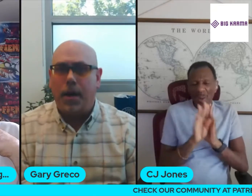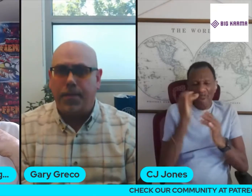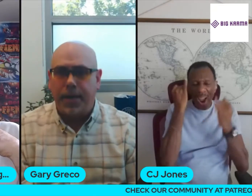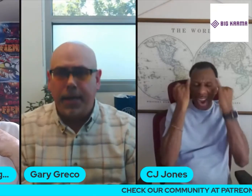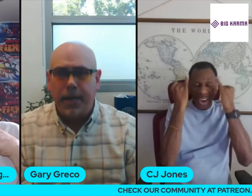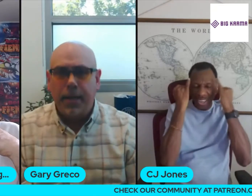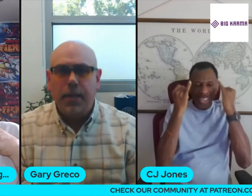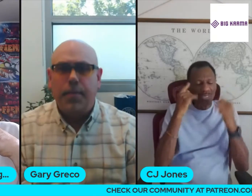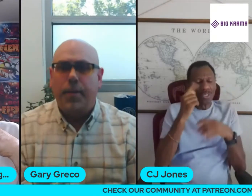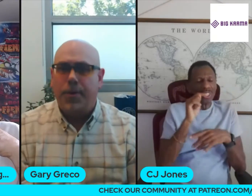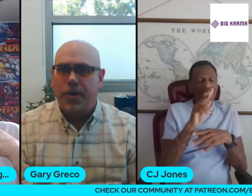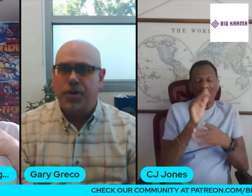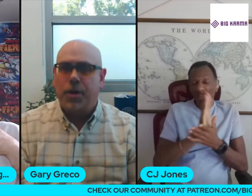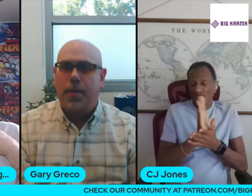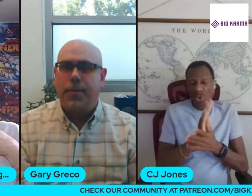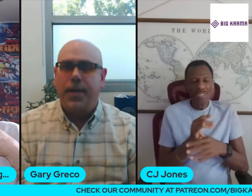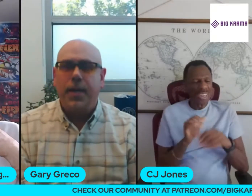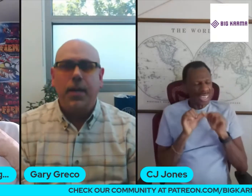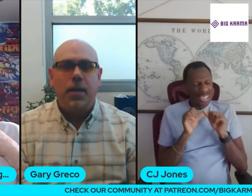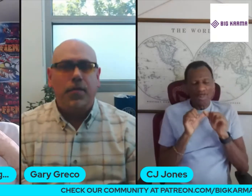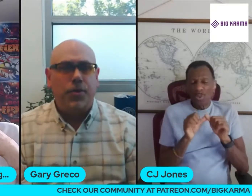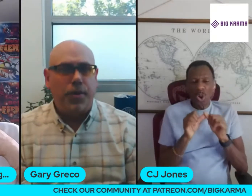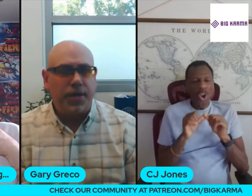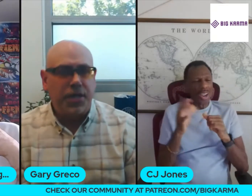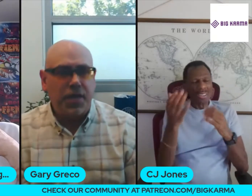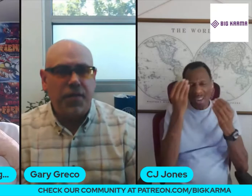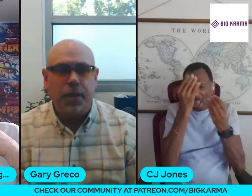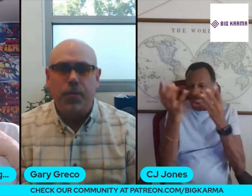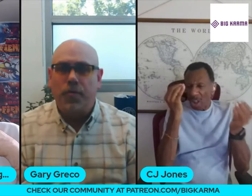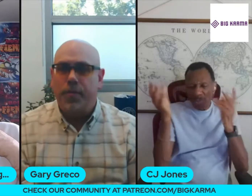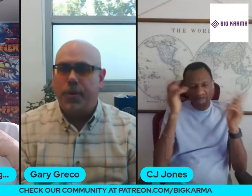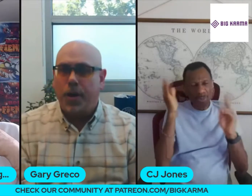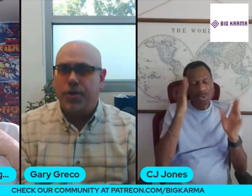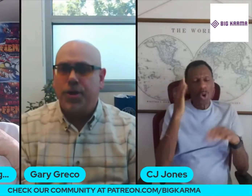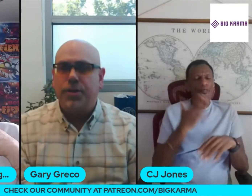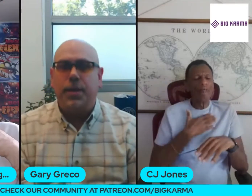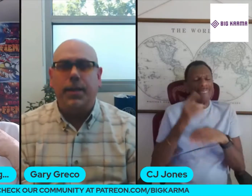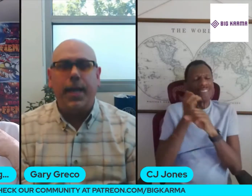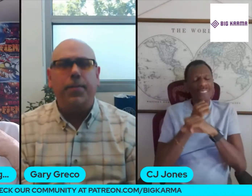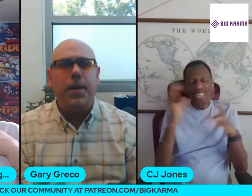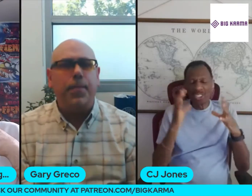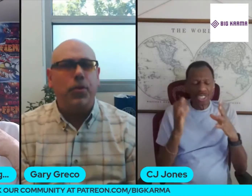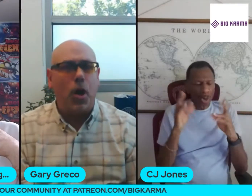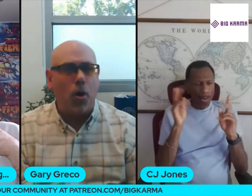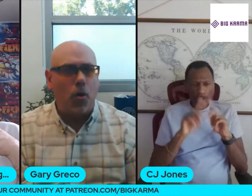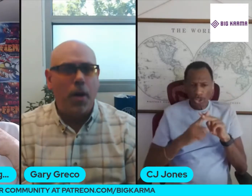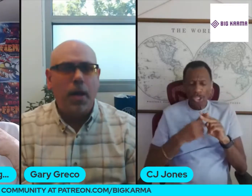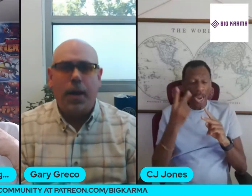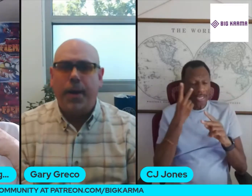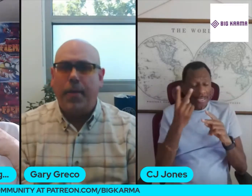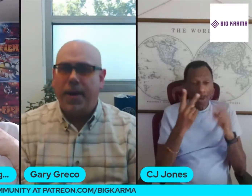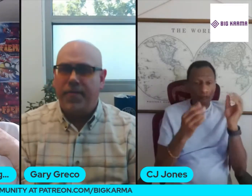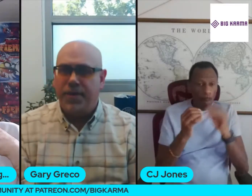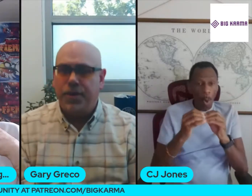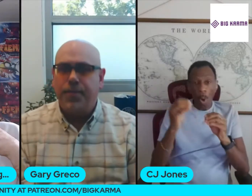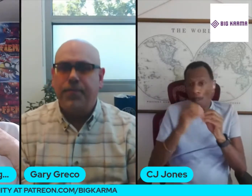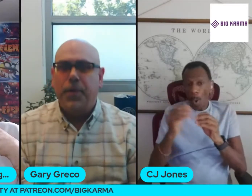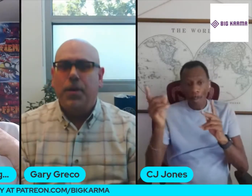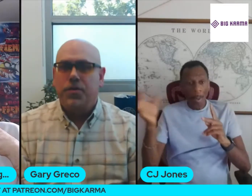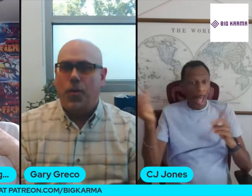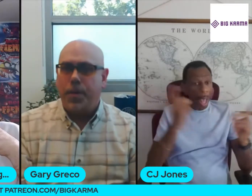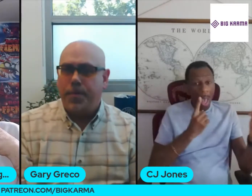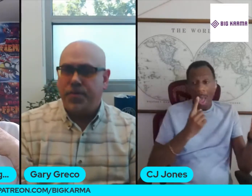my company, my production company, for doing TV and movie productions and letting people know about my